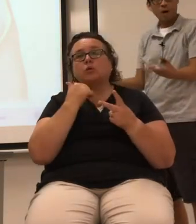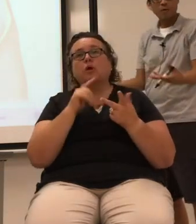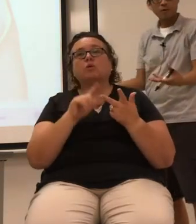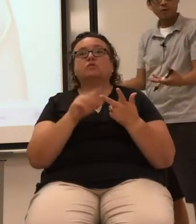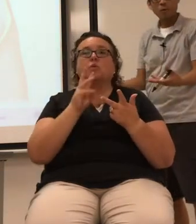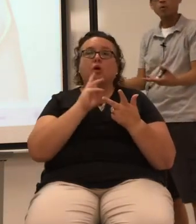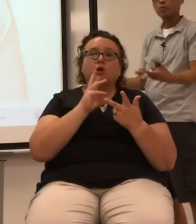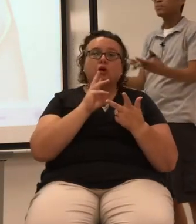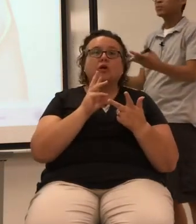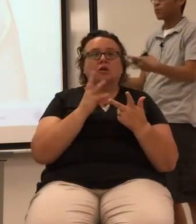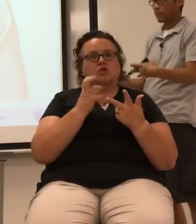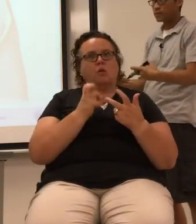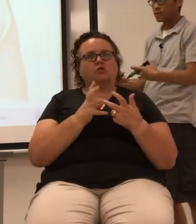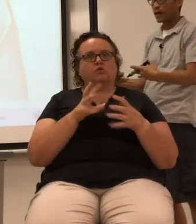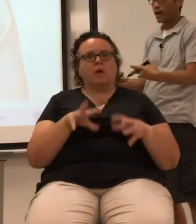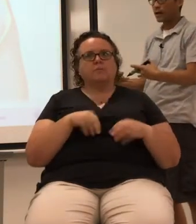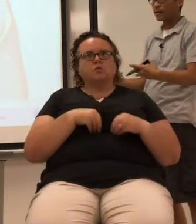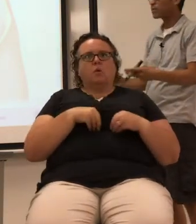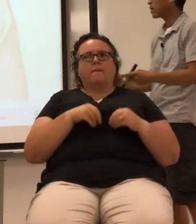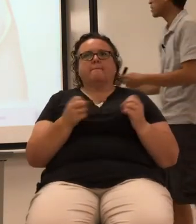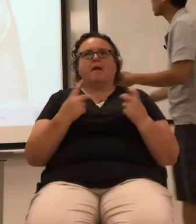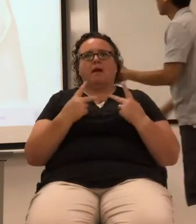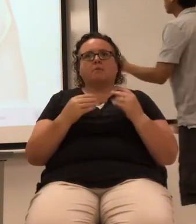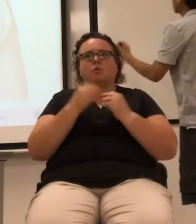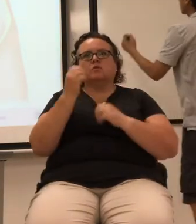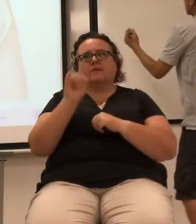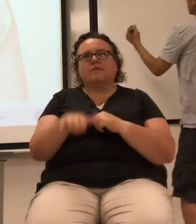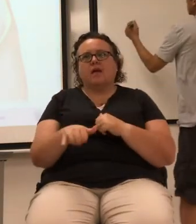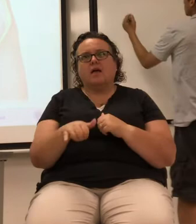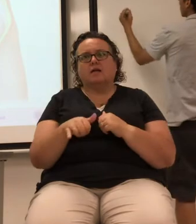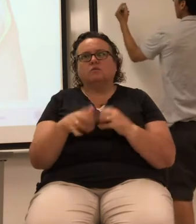and water. You want to reabsorb most of that. Okay, so